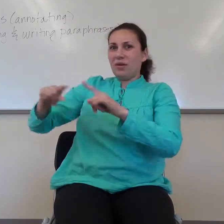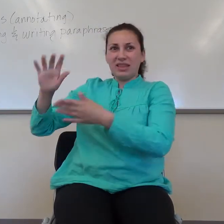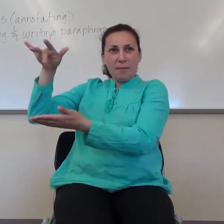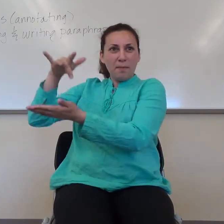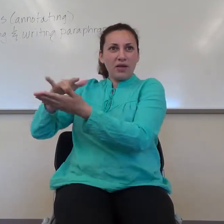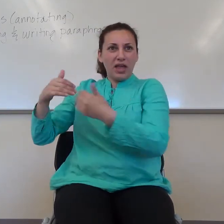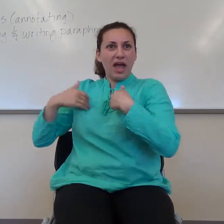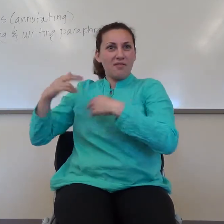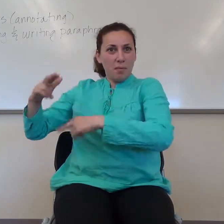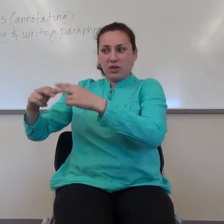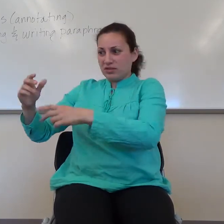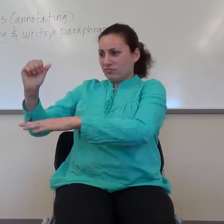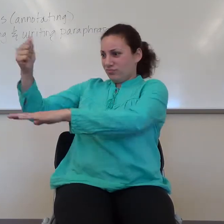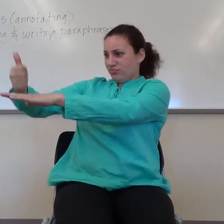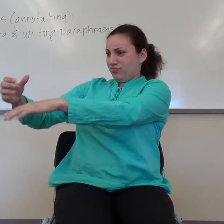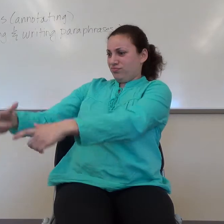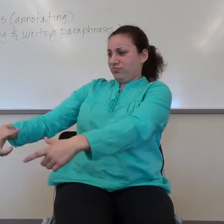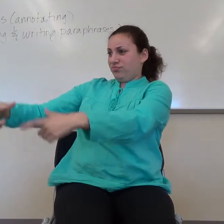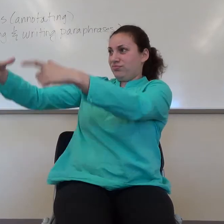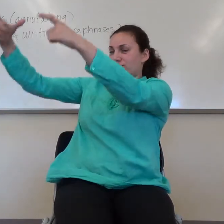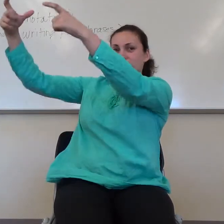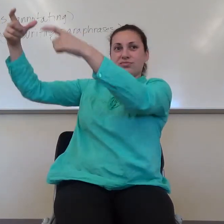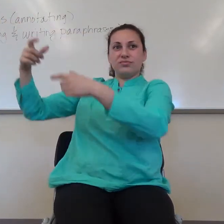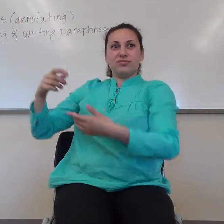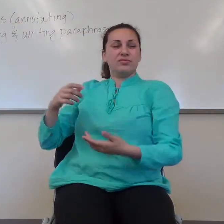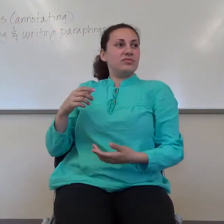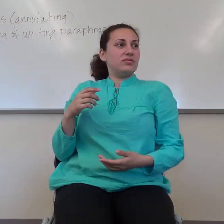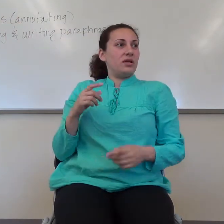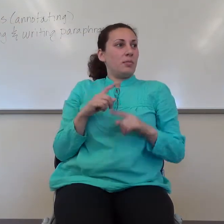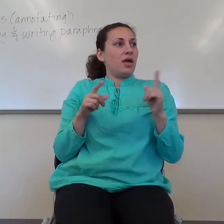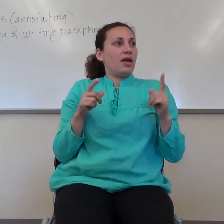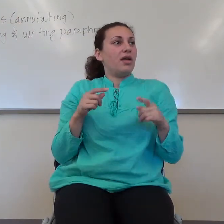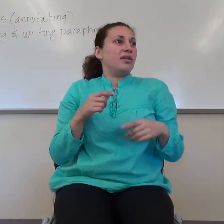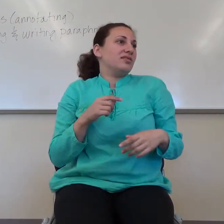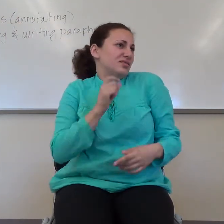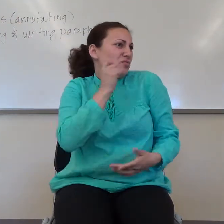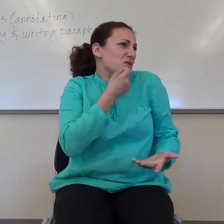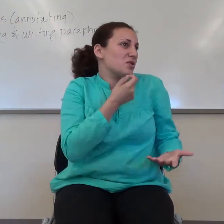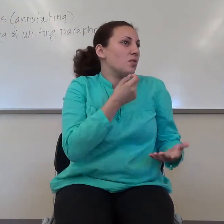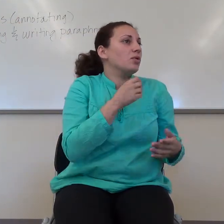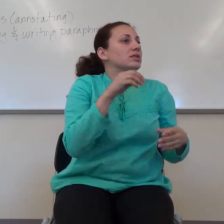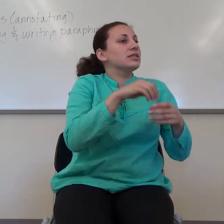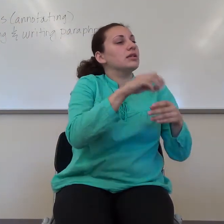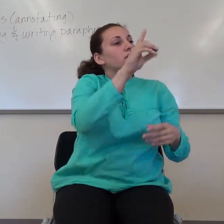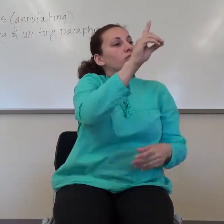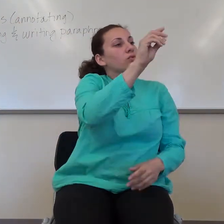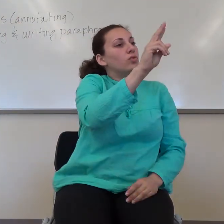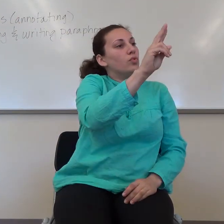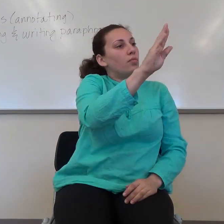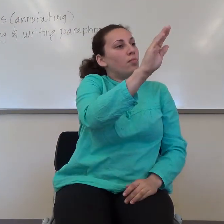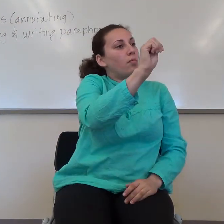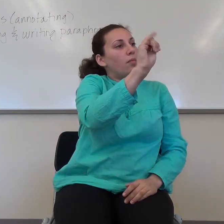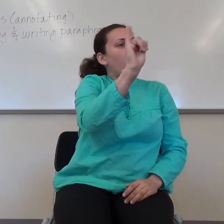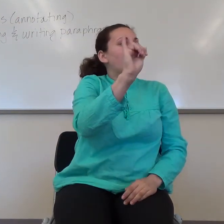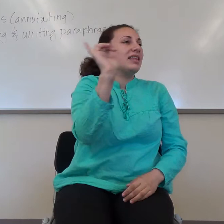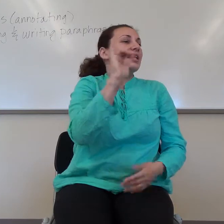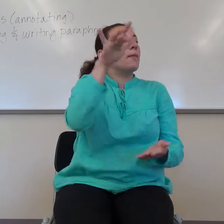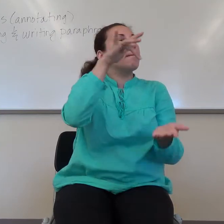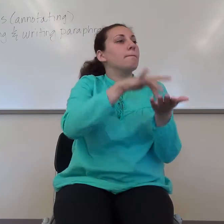who had actually been up to the top of that in an elevator. That would scare me. Okay, so yeah, we didn't talk about